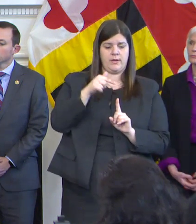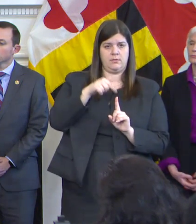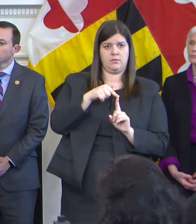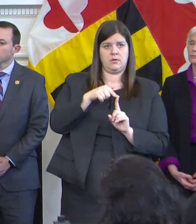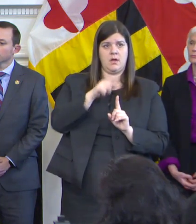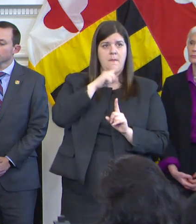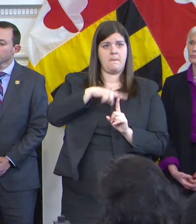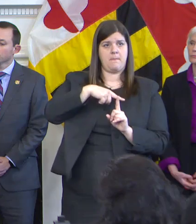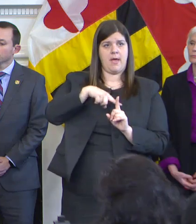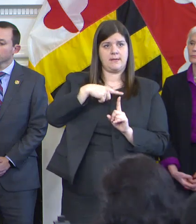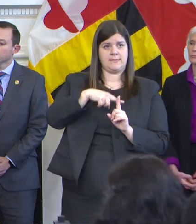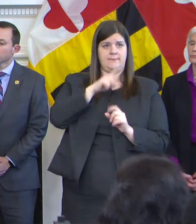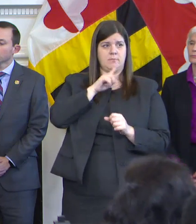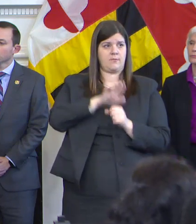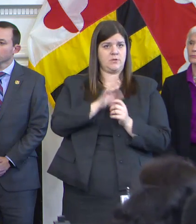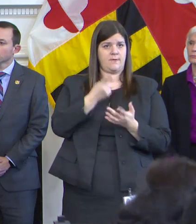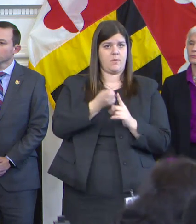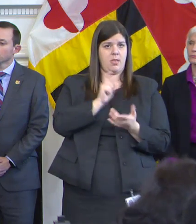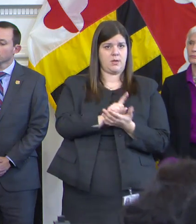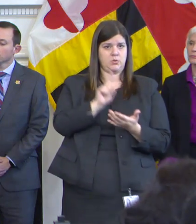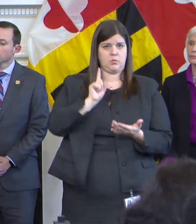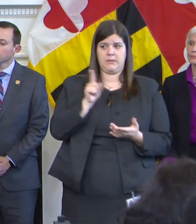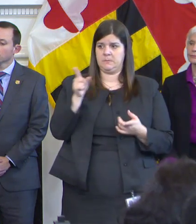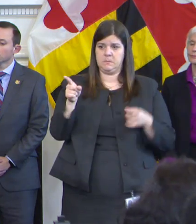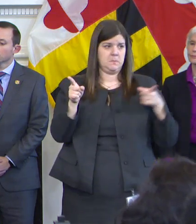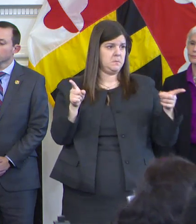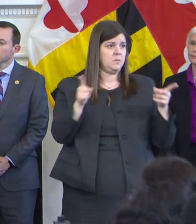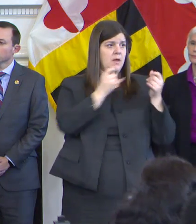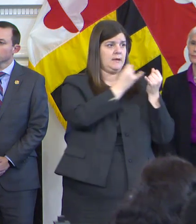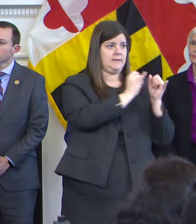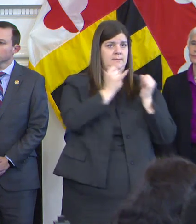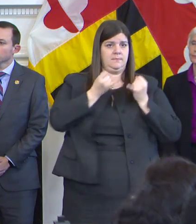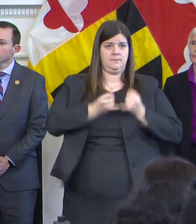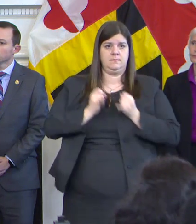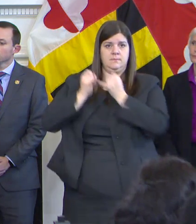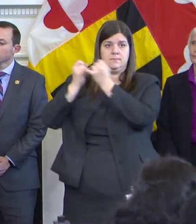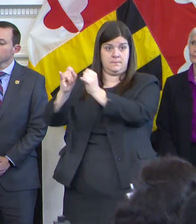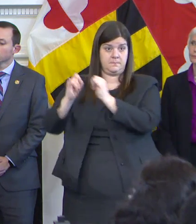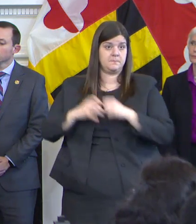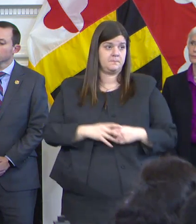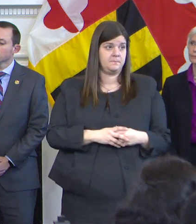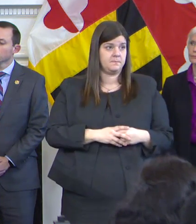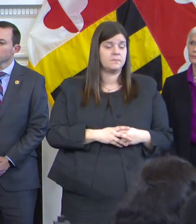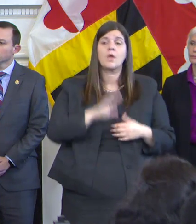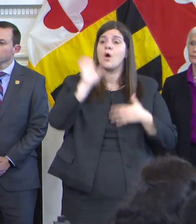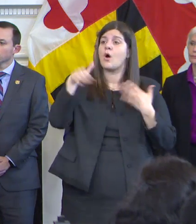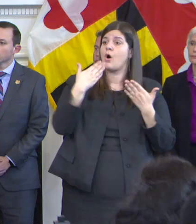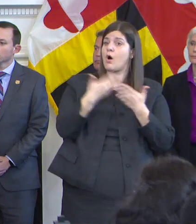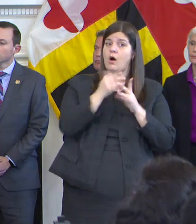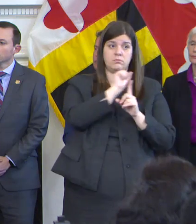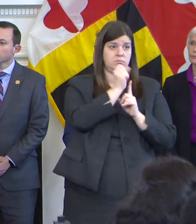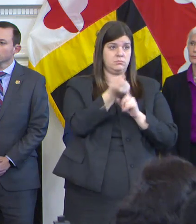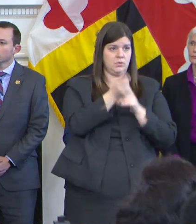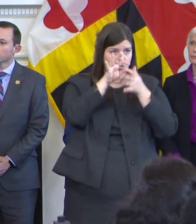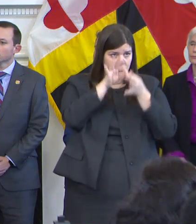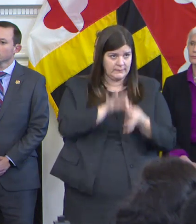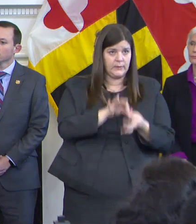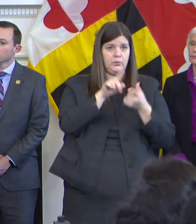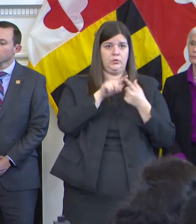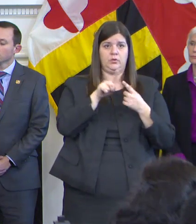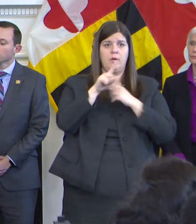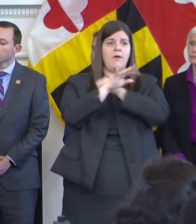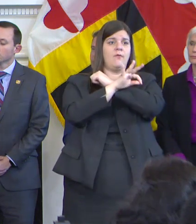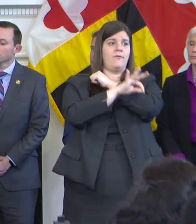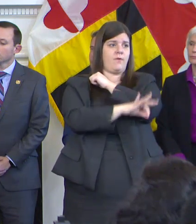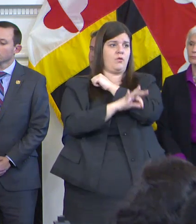week. So all of our cases at this point are related to foreign travel. And so